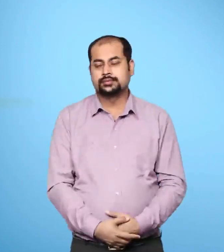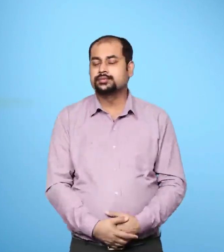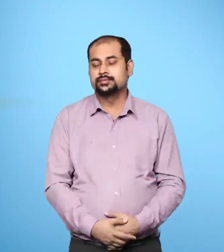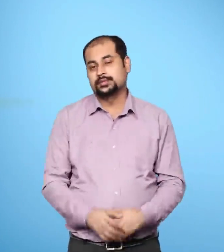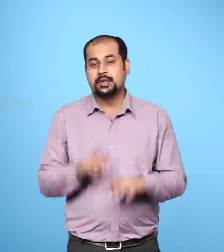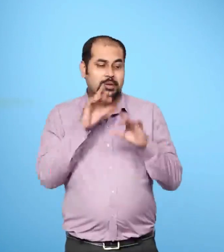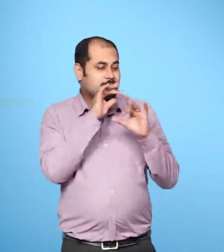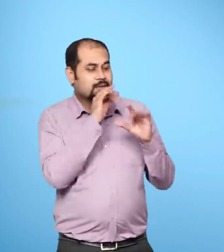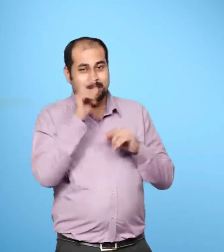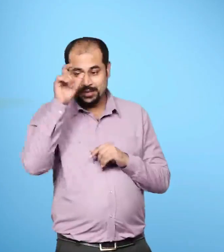The flute man is saying,